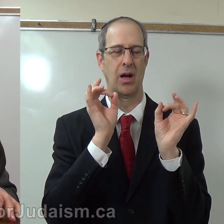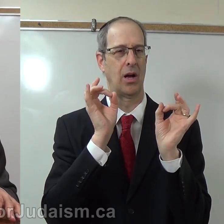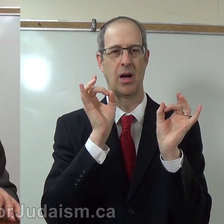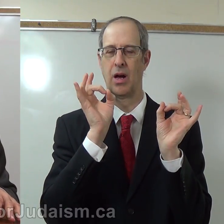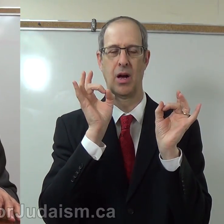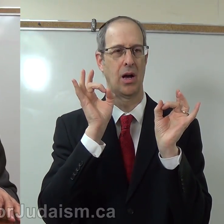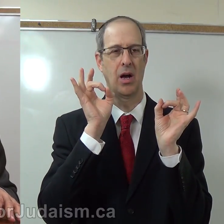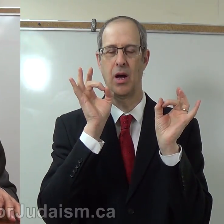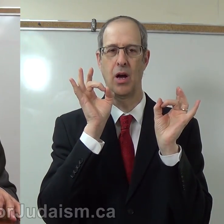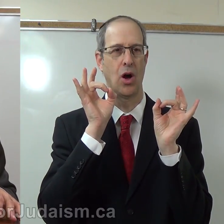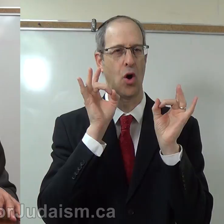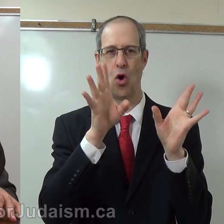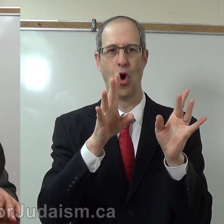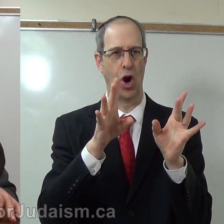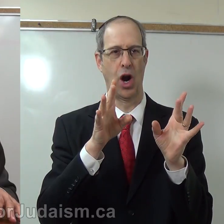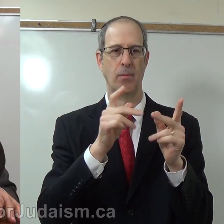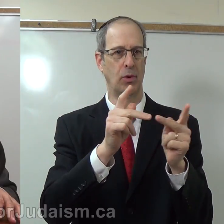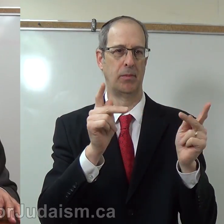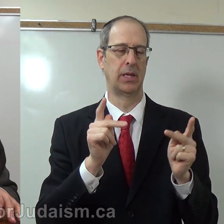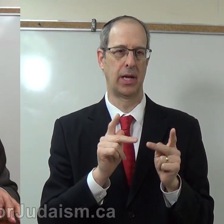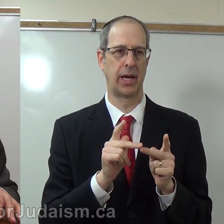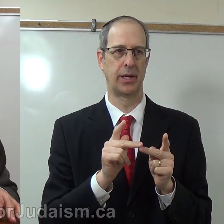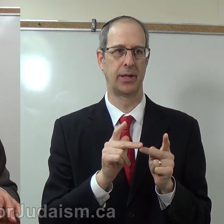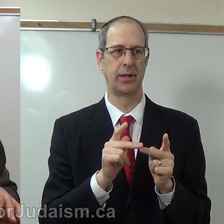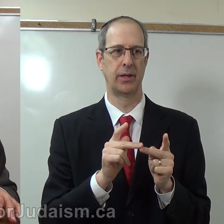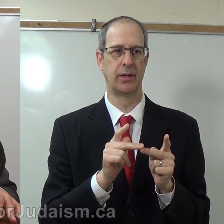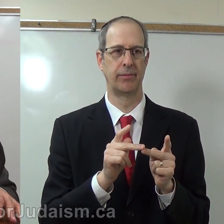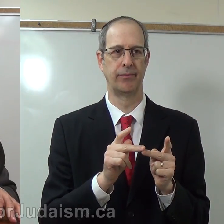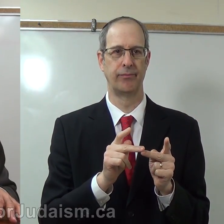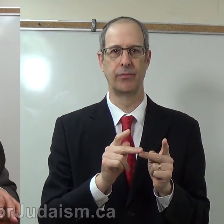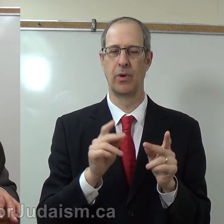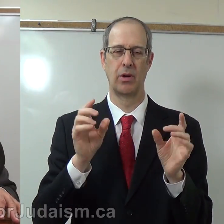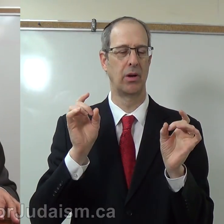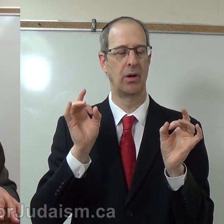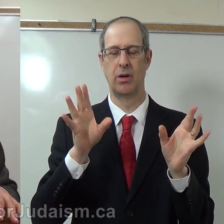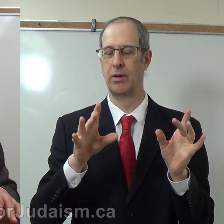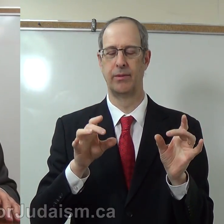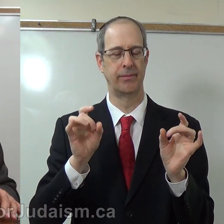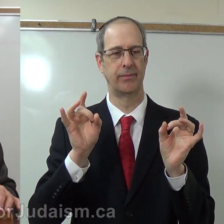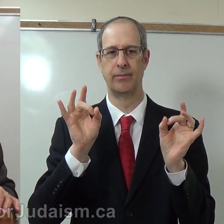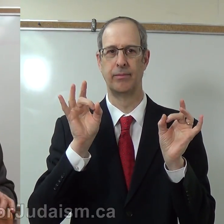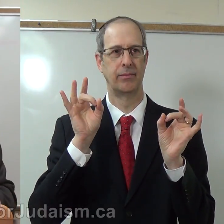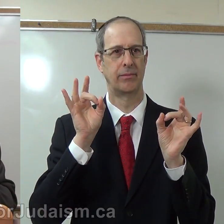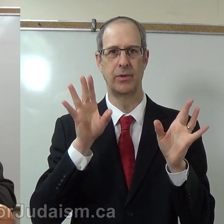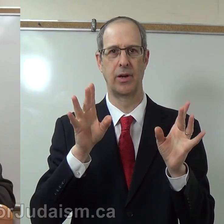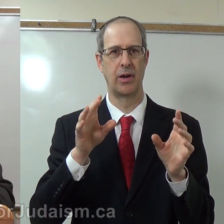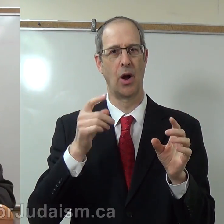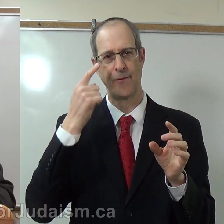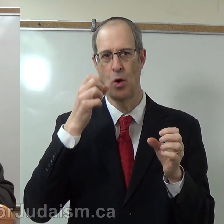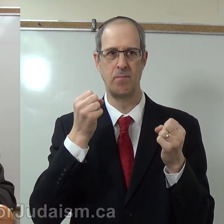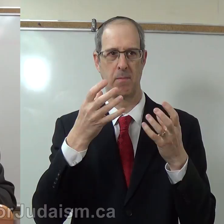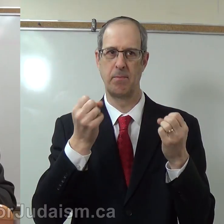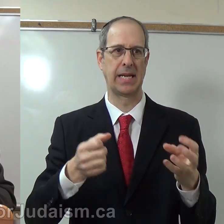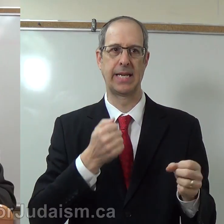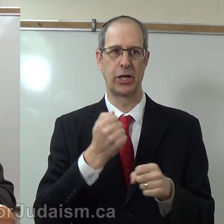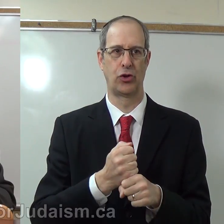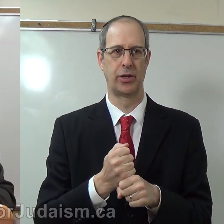prison, a horrible, horrible prison for many years.